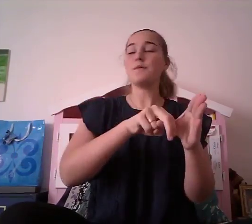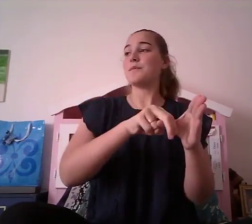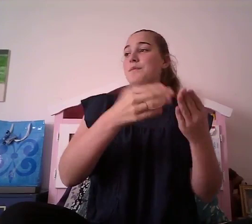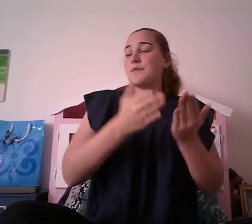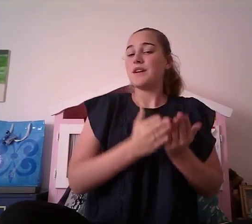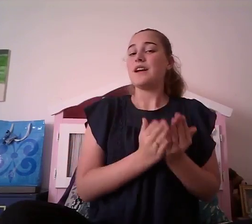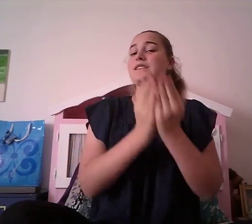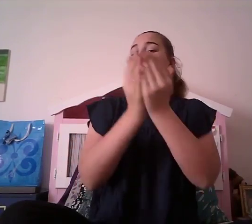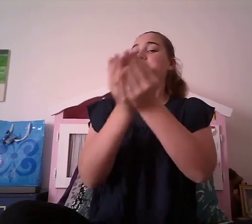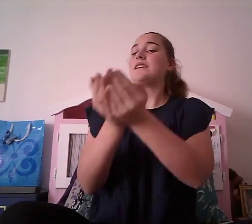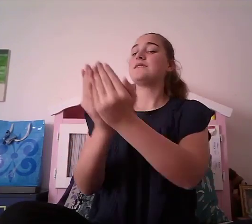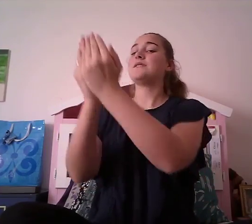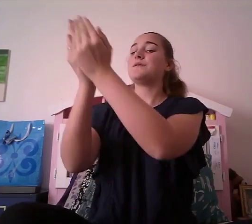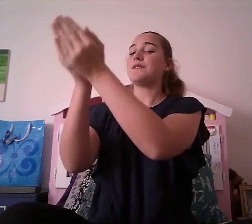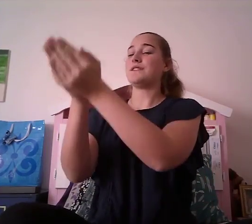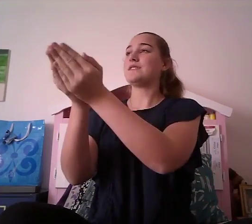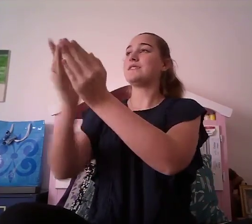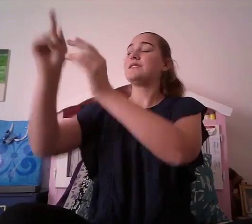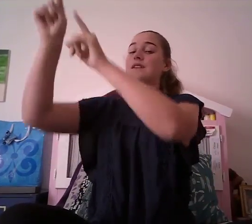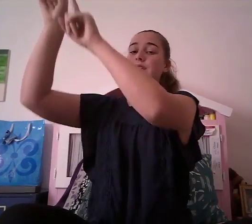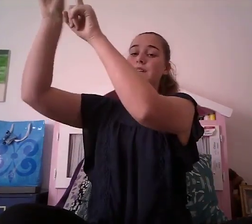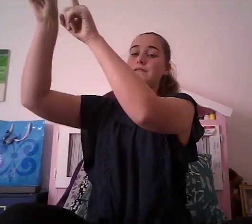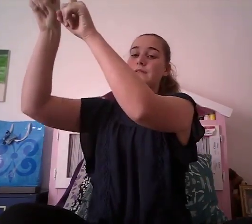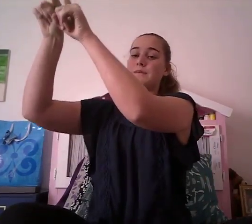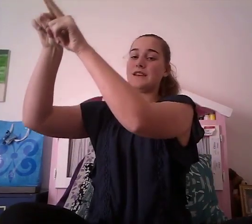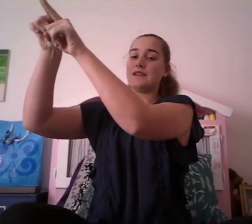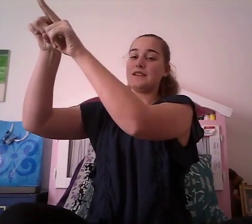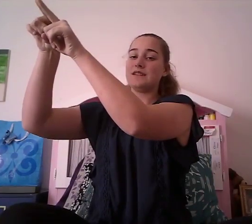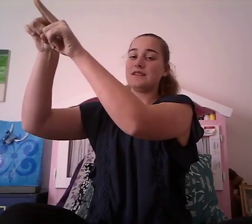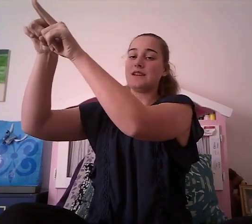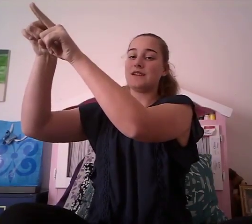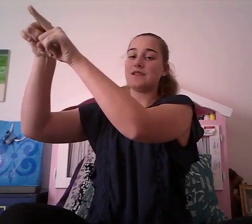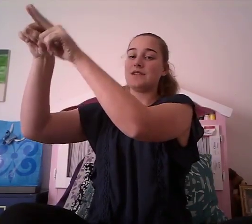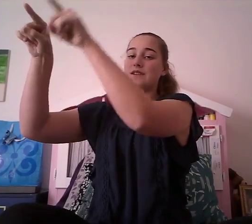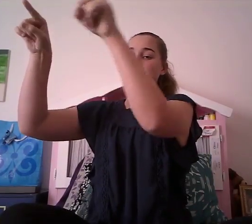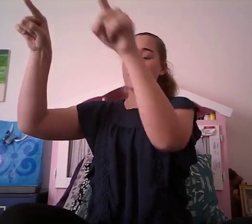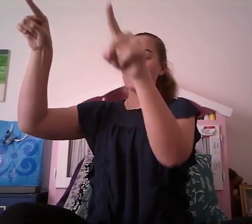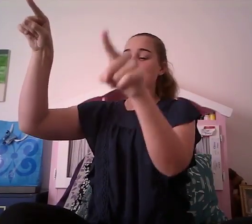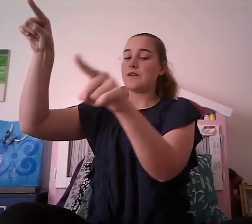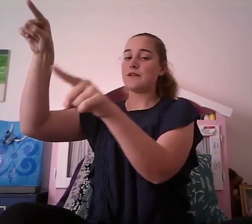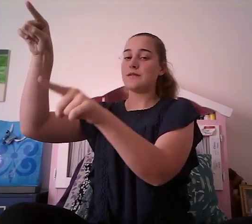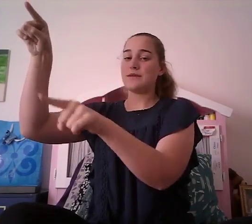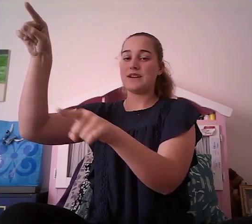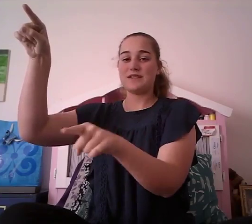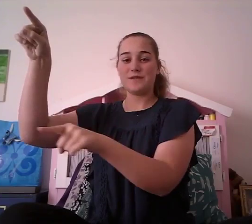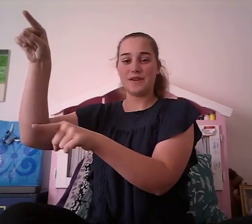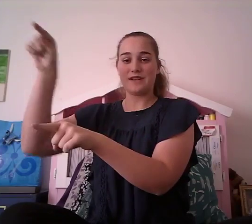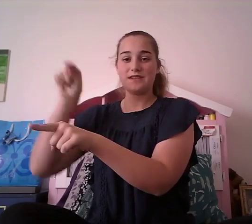boat and sails to France from England here all the way to France.